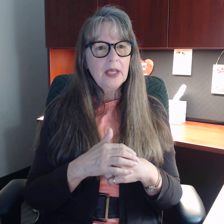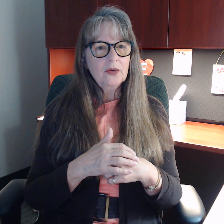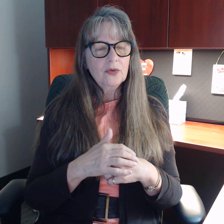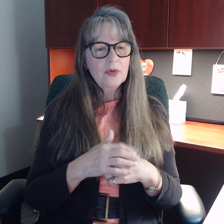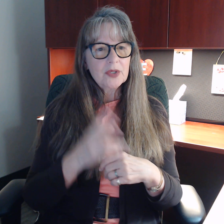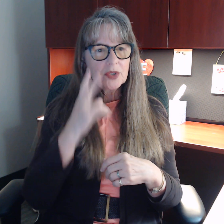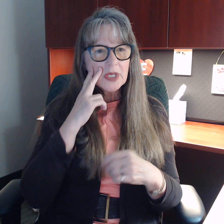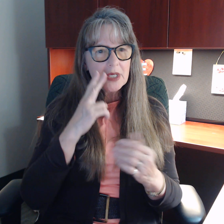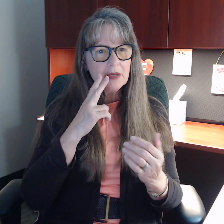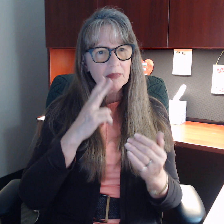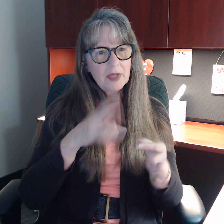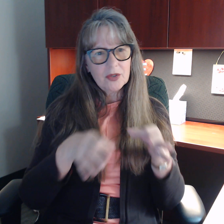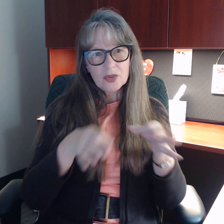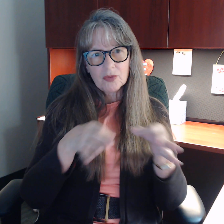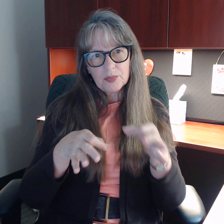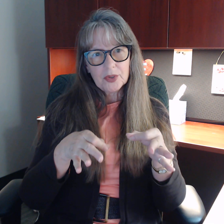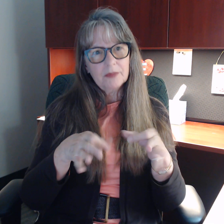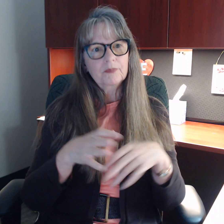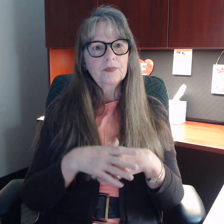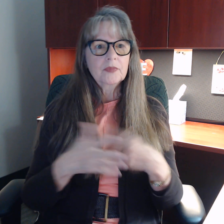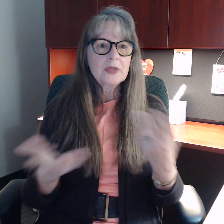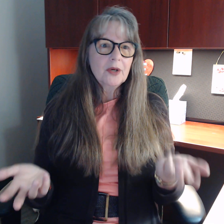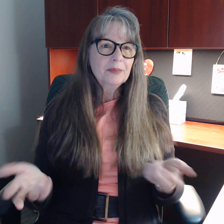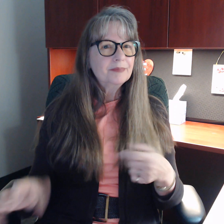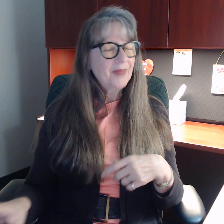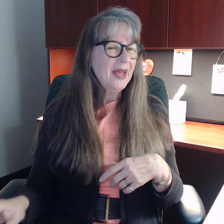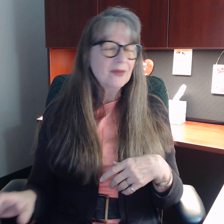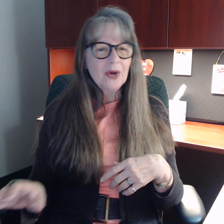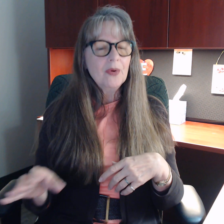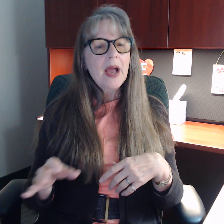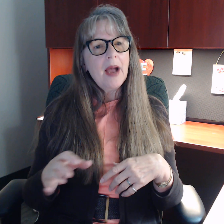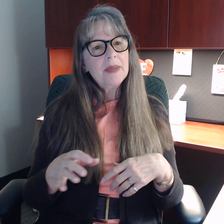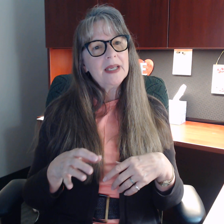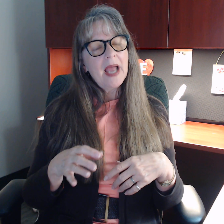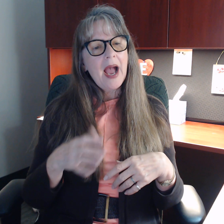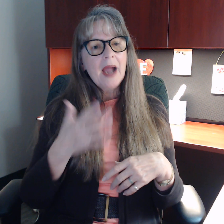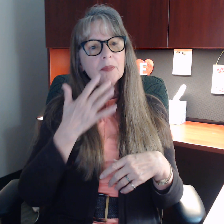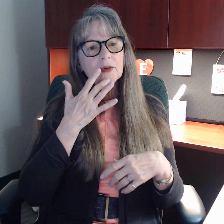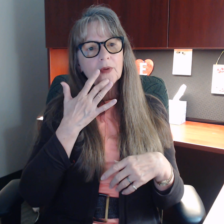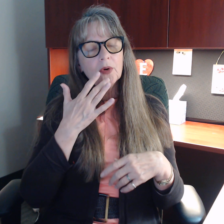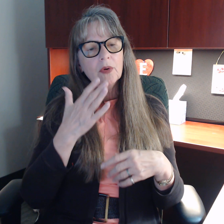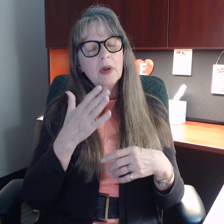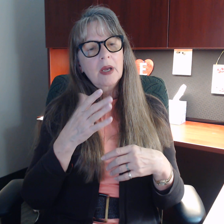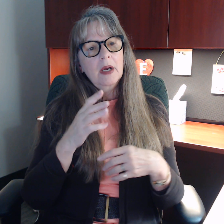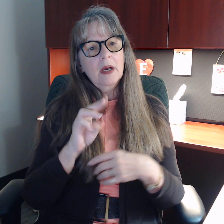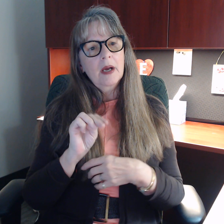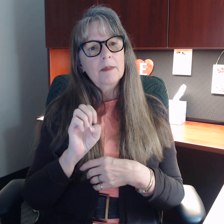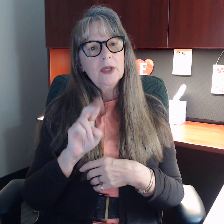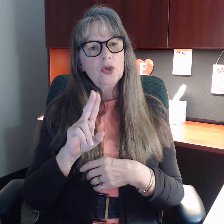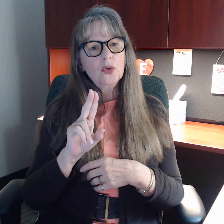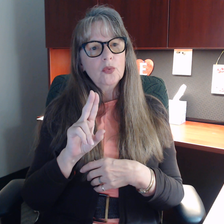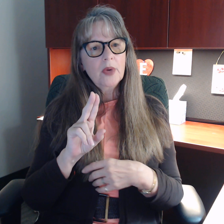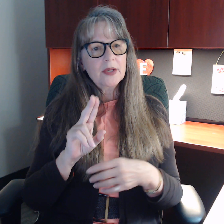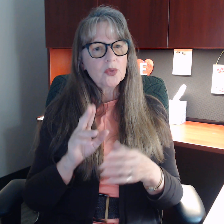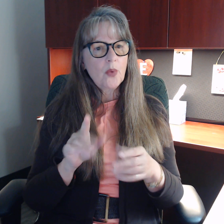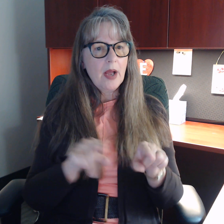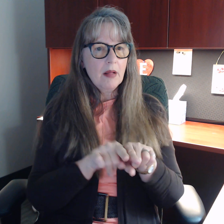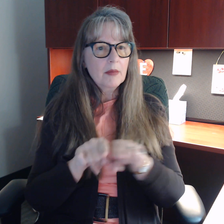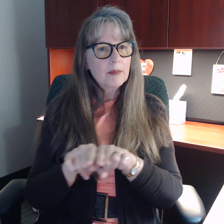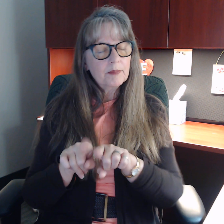you can see the description. So I don't know. I mean, I prefer a menu as well. And